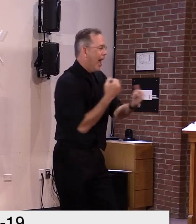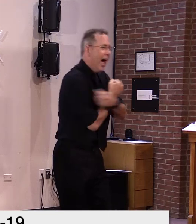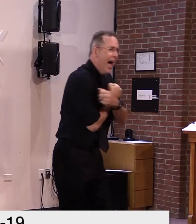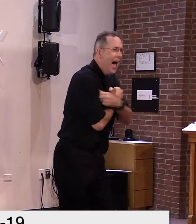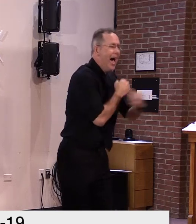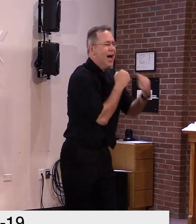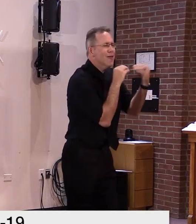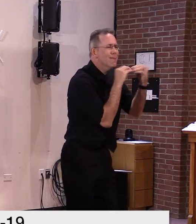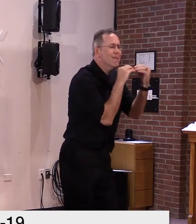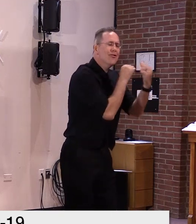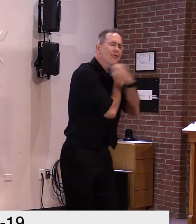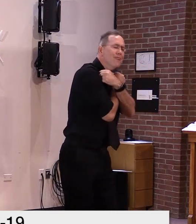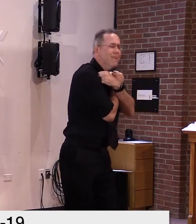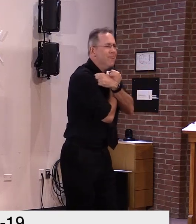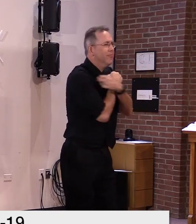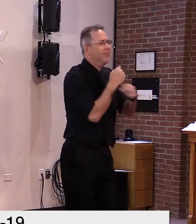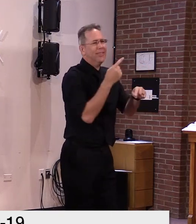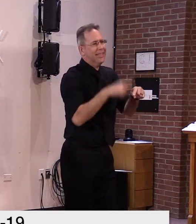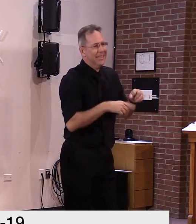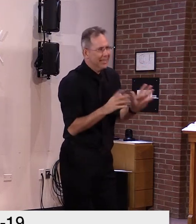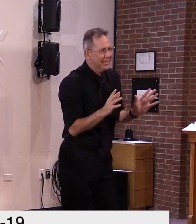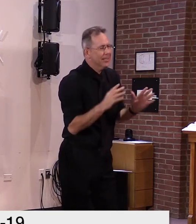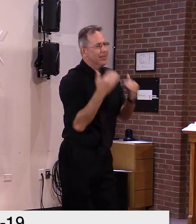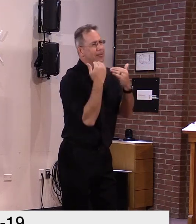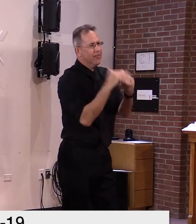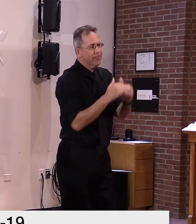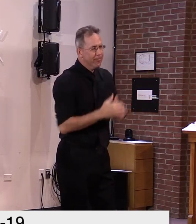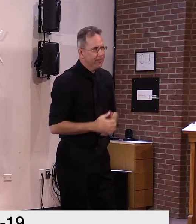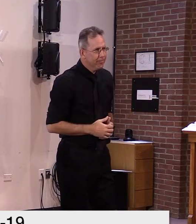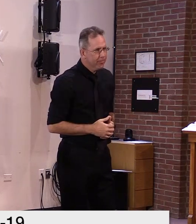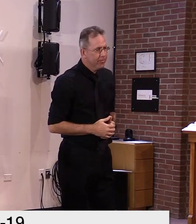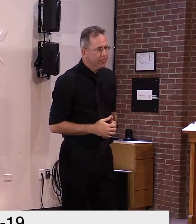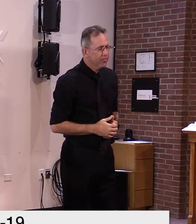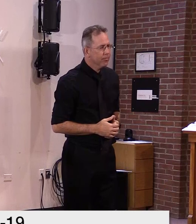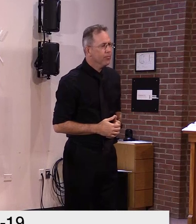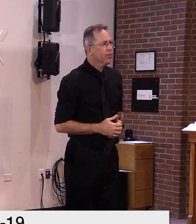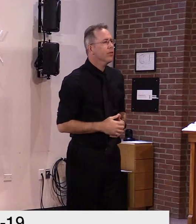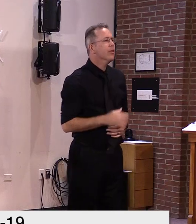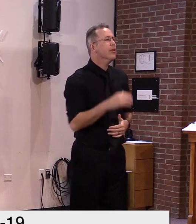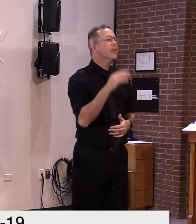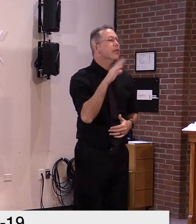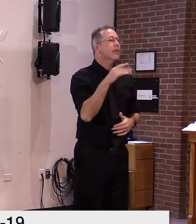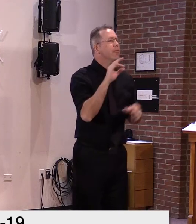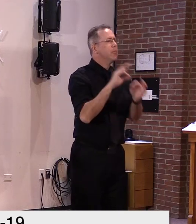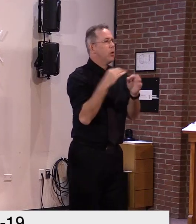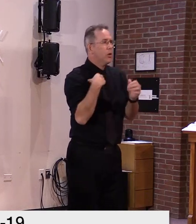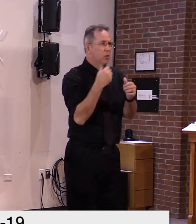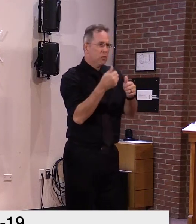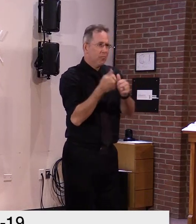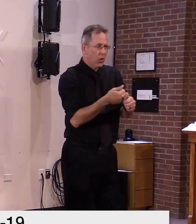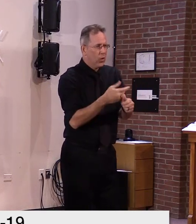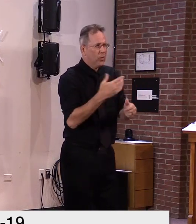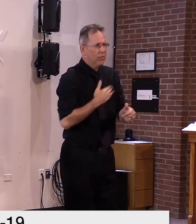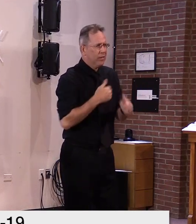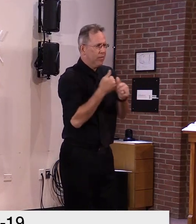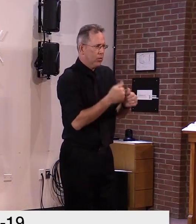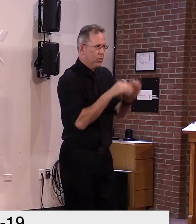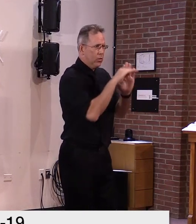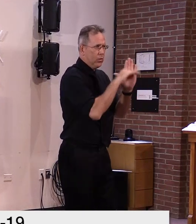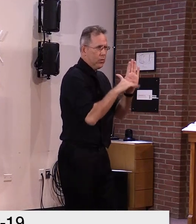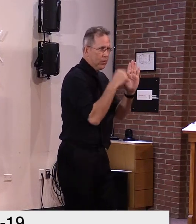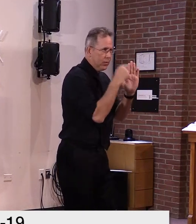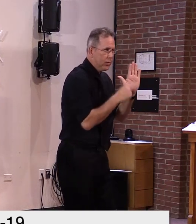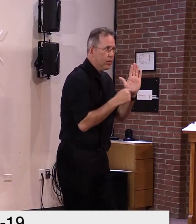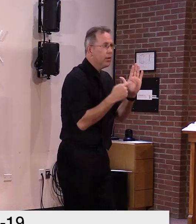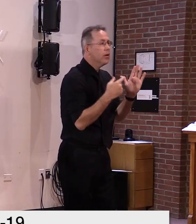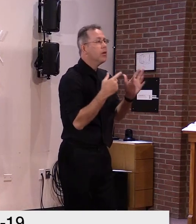possible. Facilities will be held to high standards, and visitors will be held to the same high standards. We